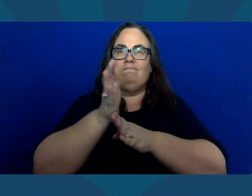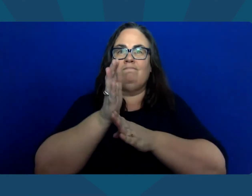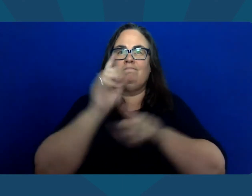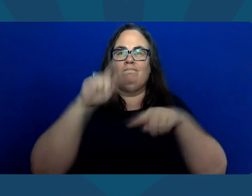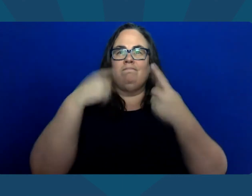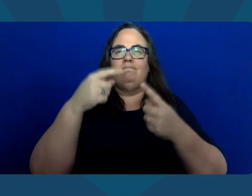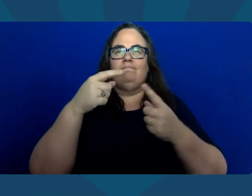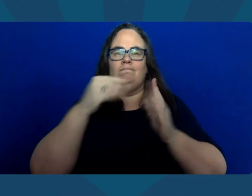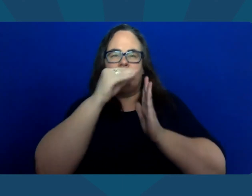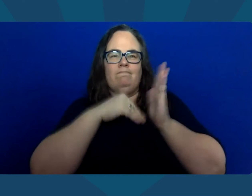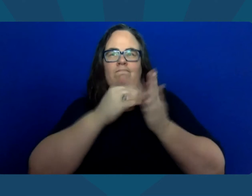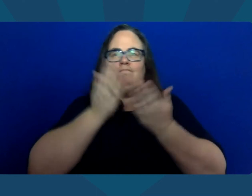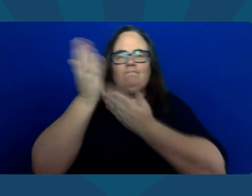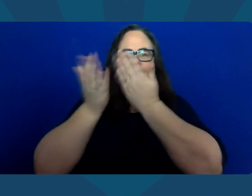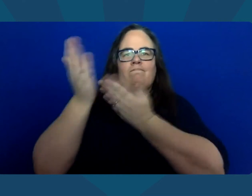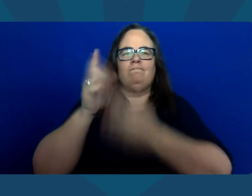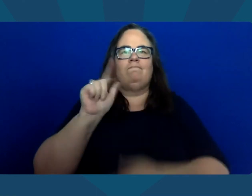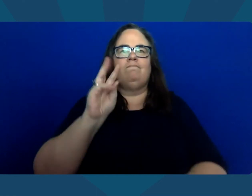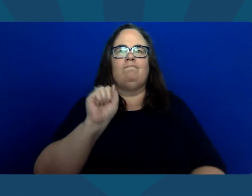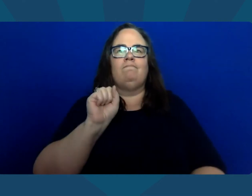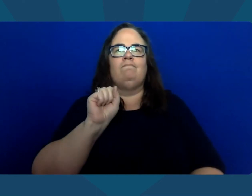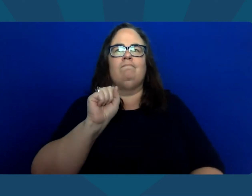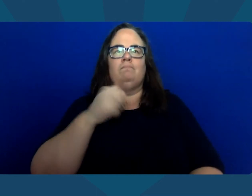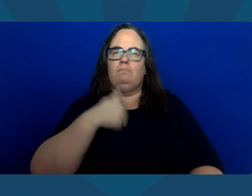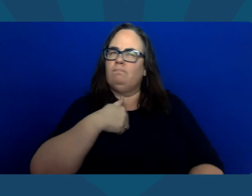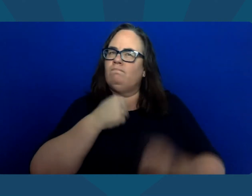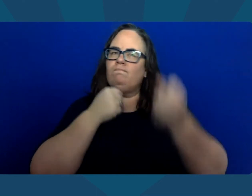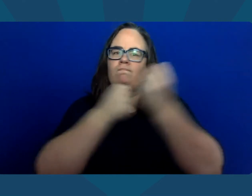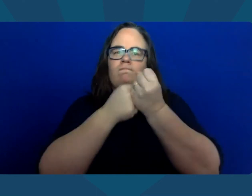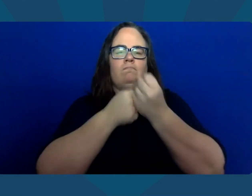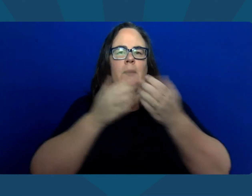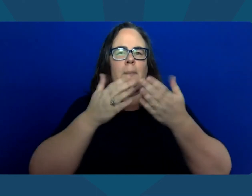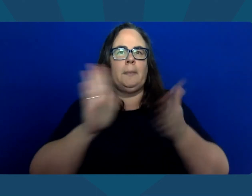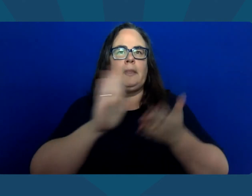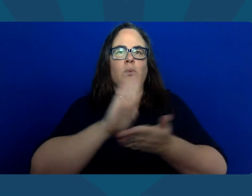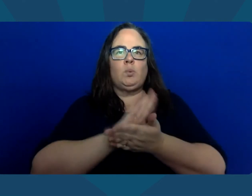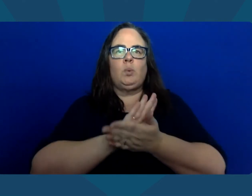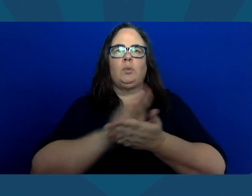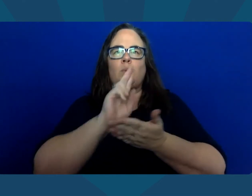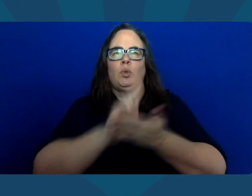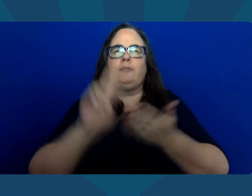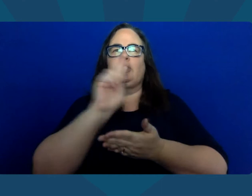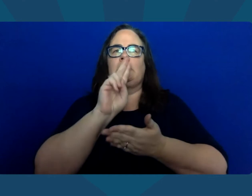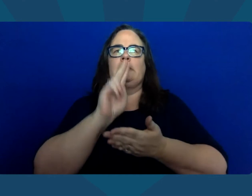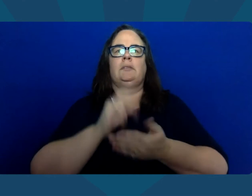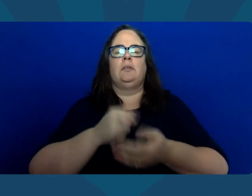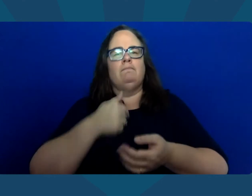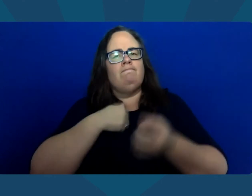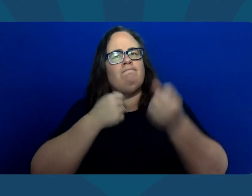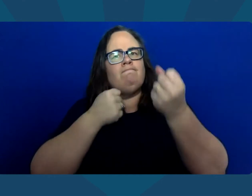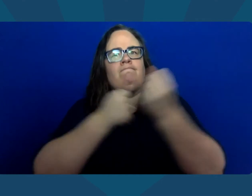Throughout my career as a lawmaker, I have championed our public schools and